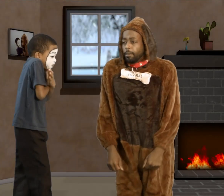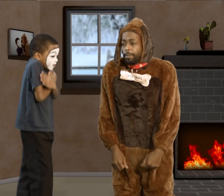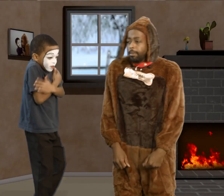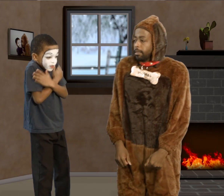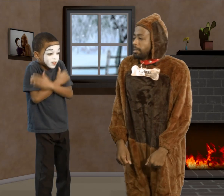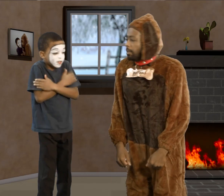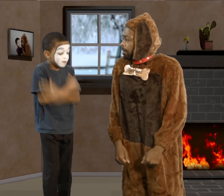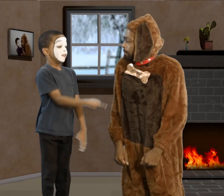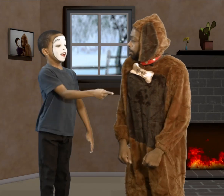Look.